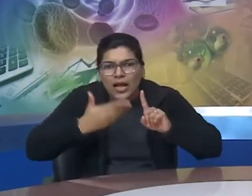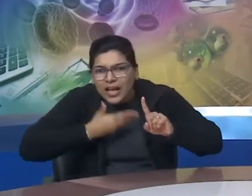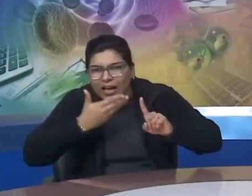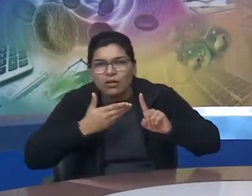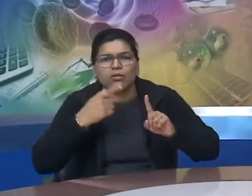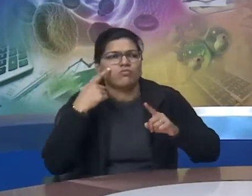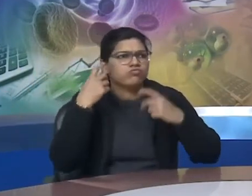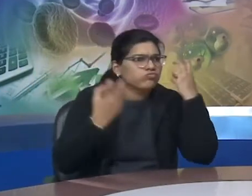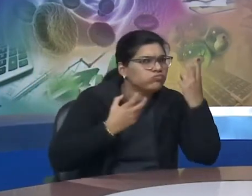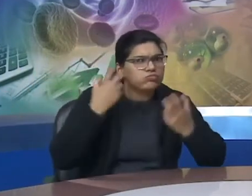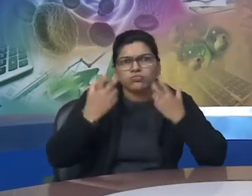room